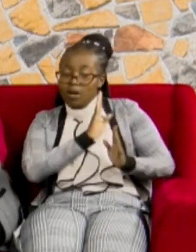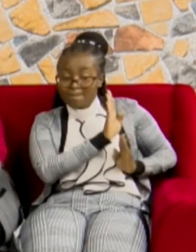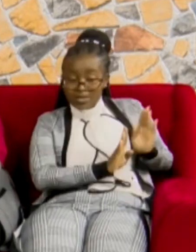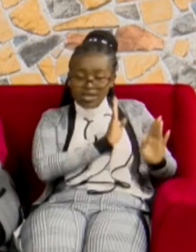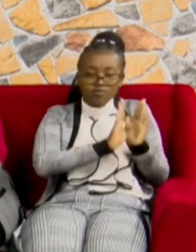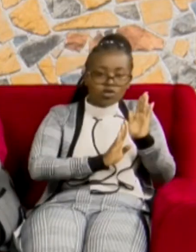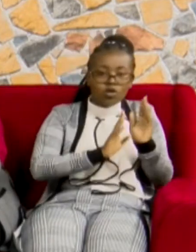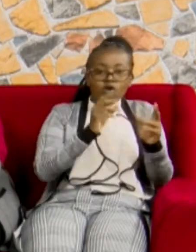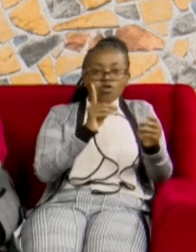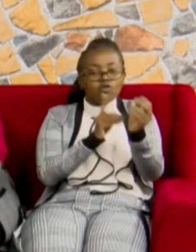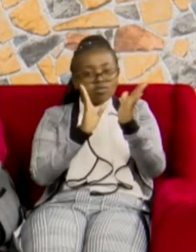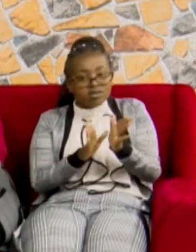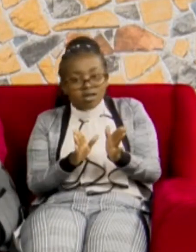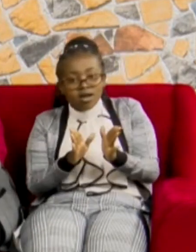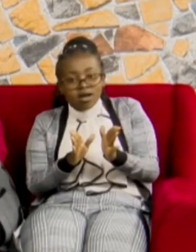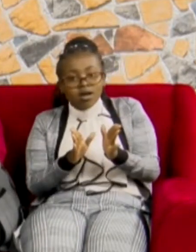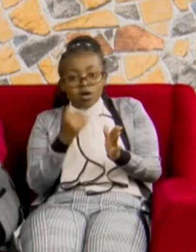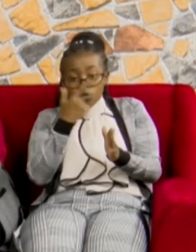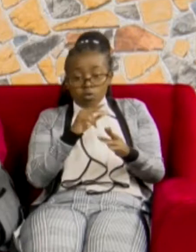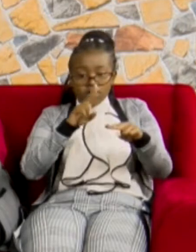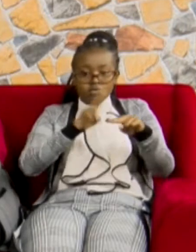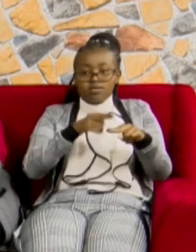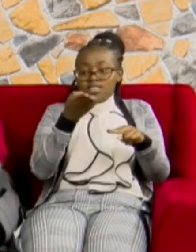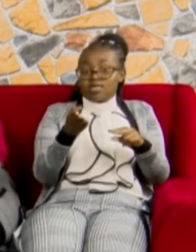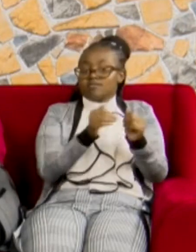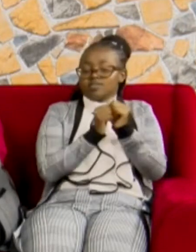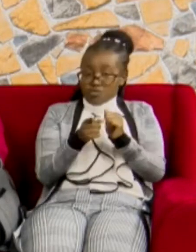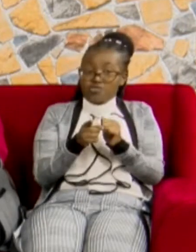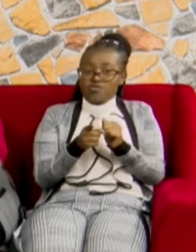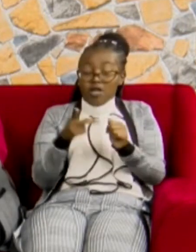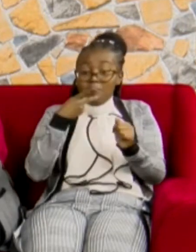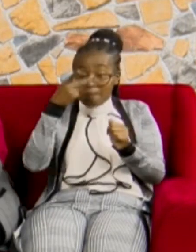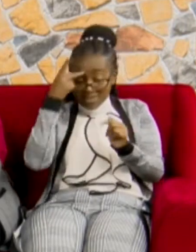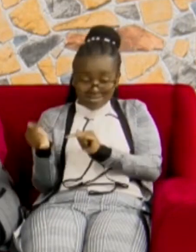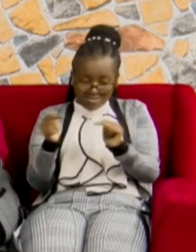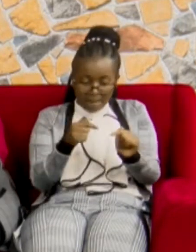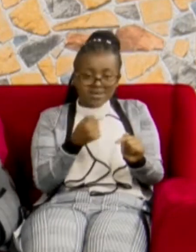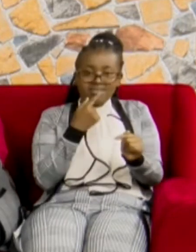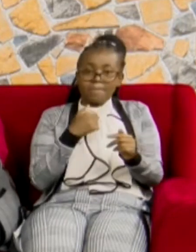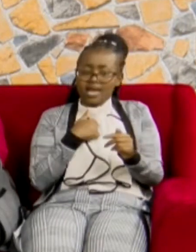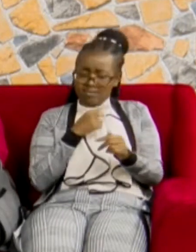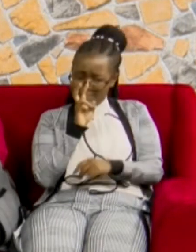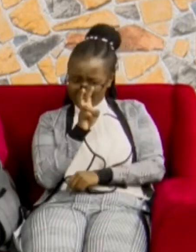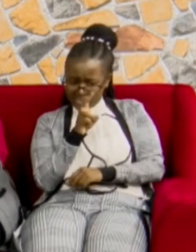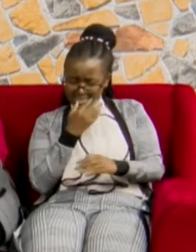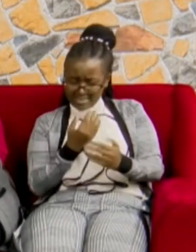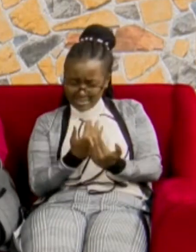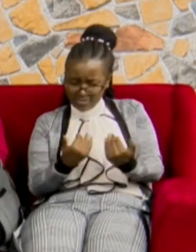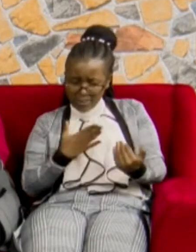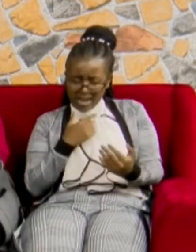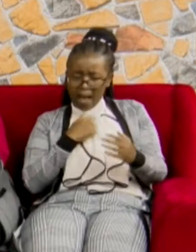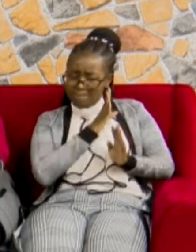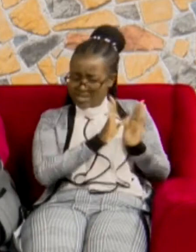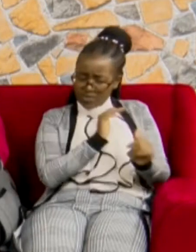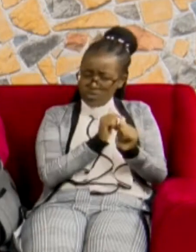behavioral analyst who is seated in the clinic with you. So the parent comes in and says, I noticed my child is irritable, we are